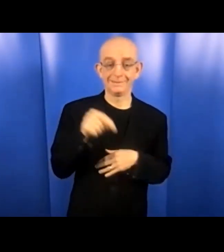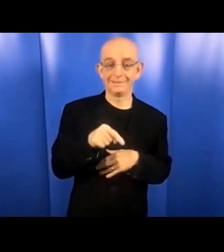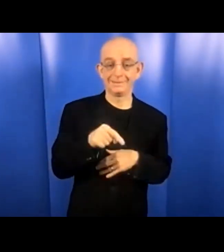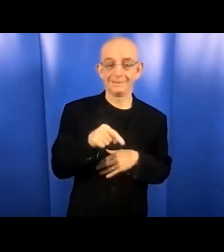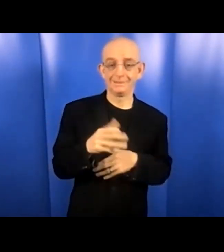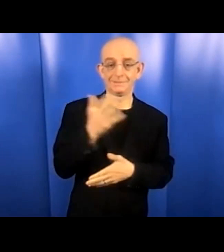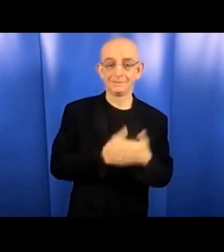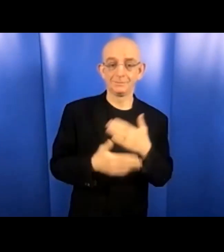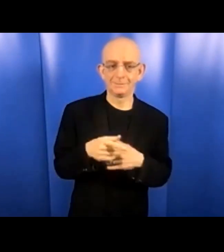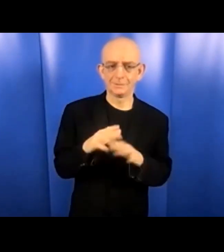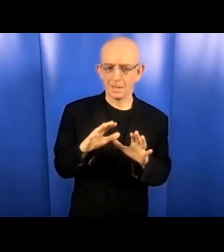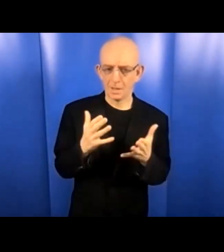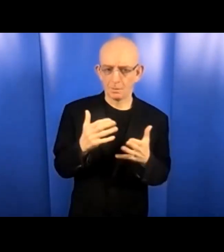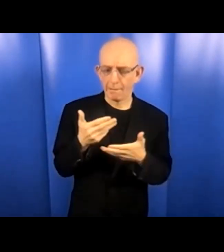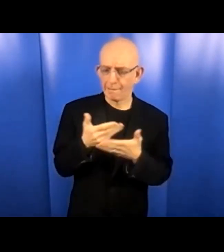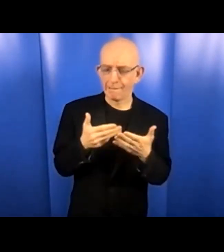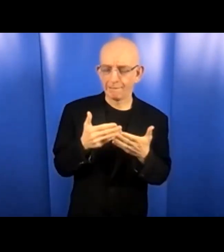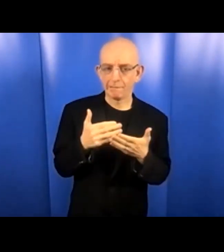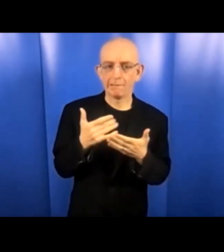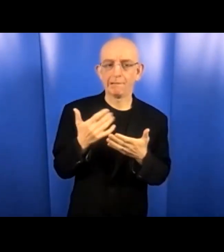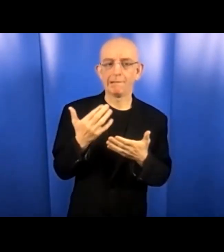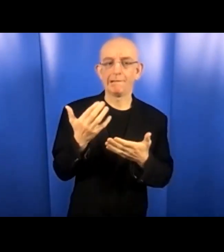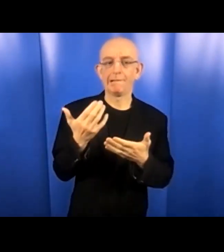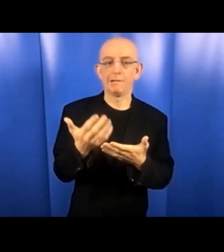lately became a stakeholder group.